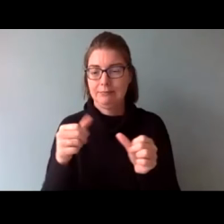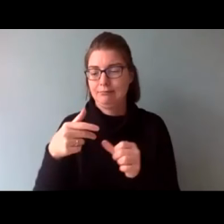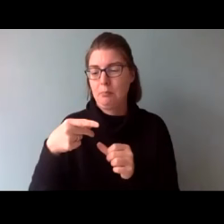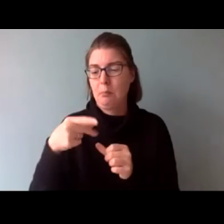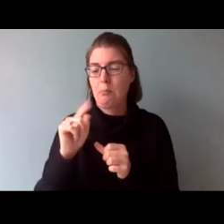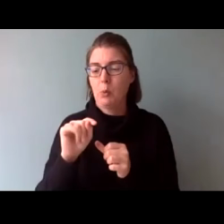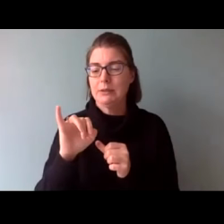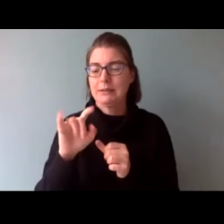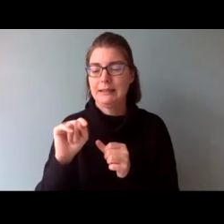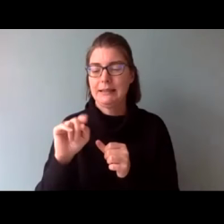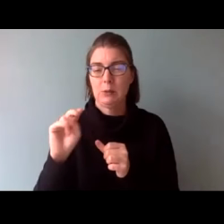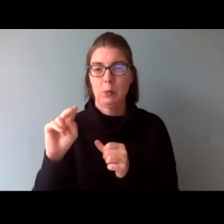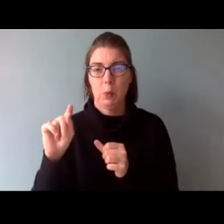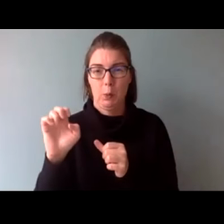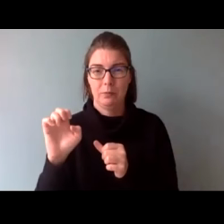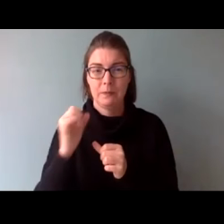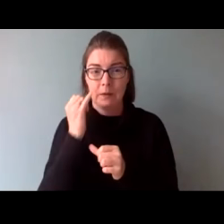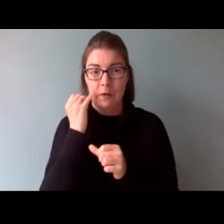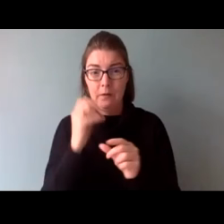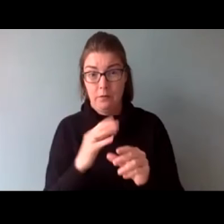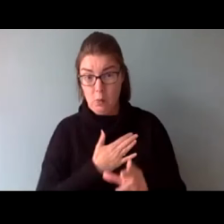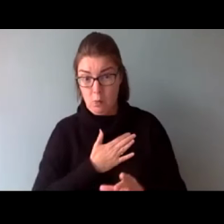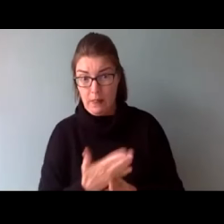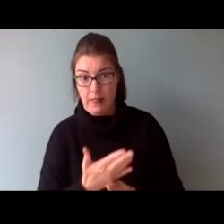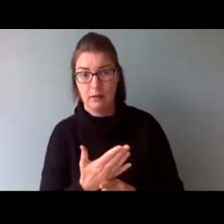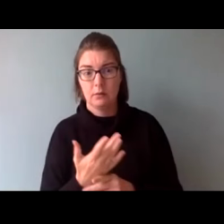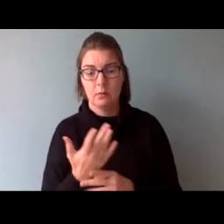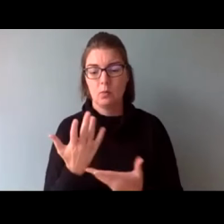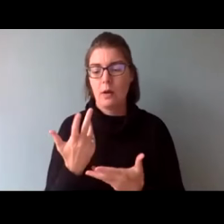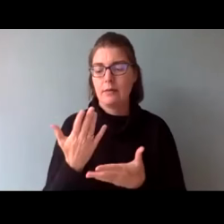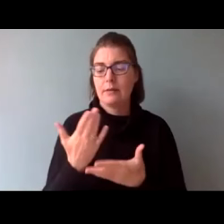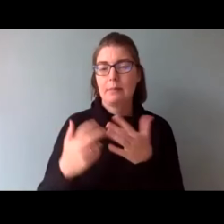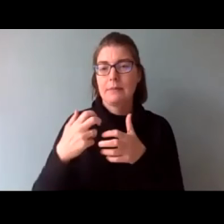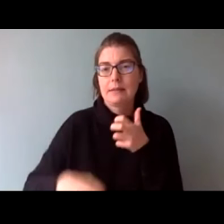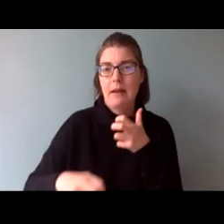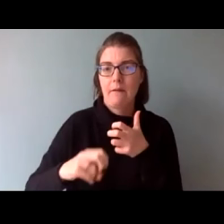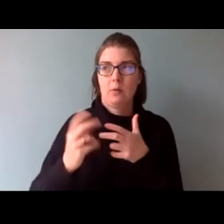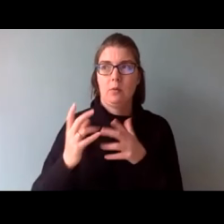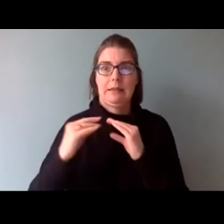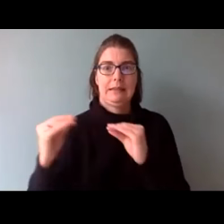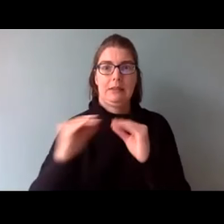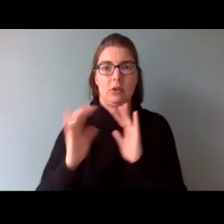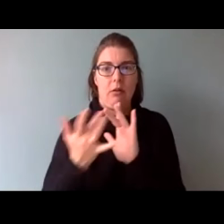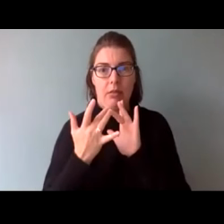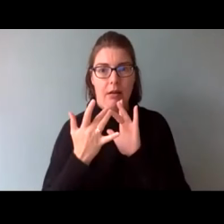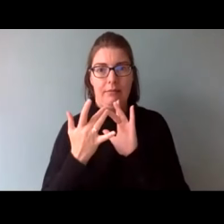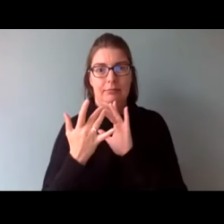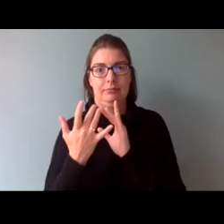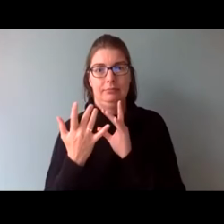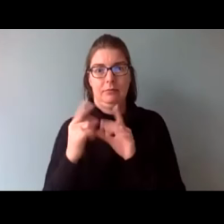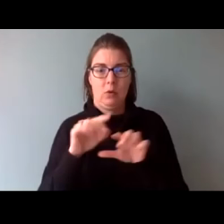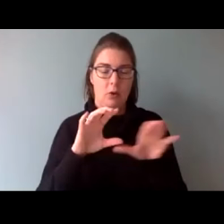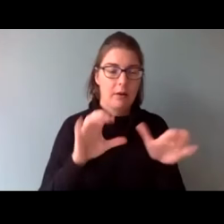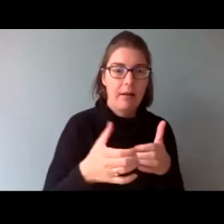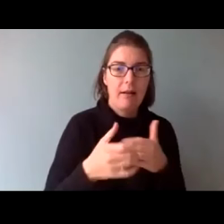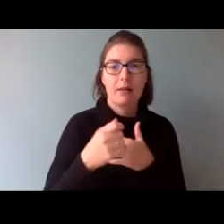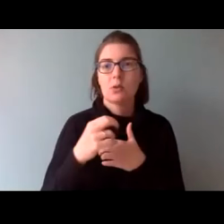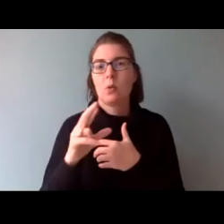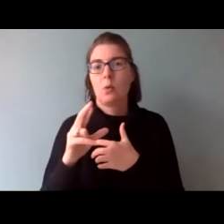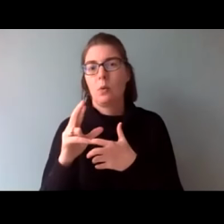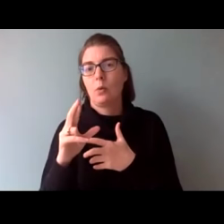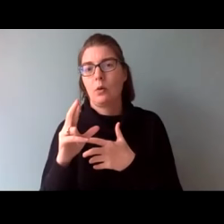if you feel open to it, just share what have been some of the difficulties with going remote, be it in your classroom or sort of